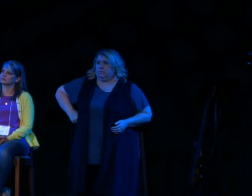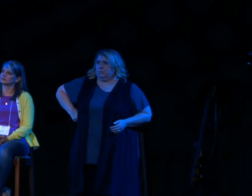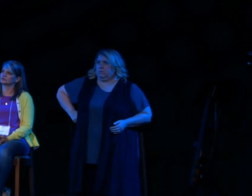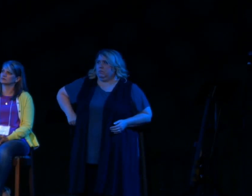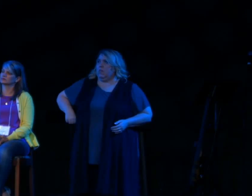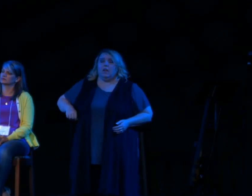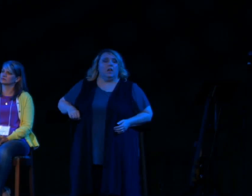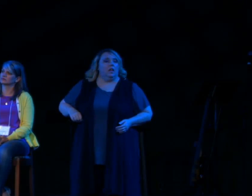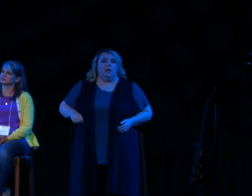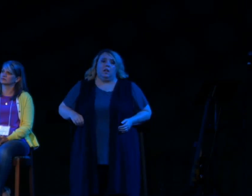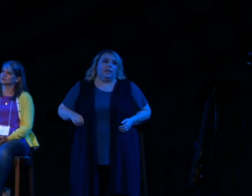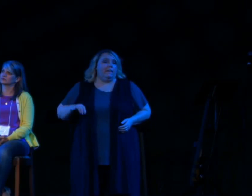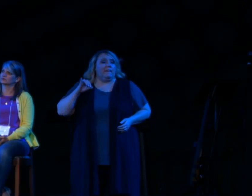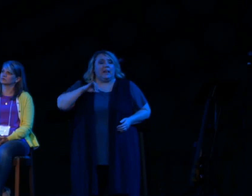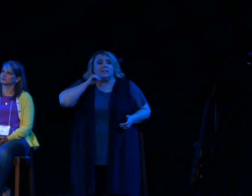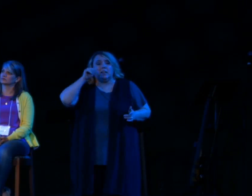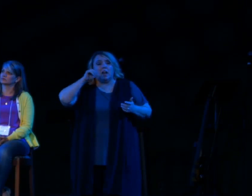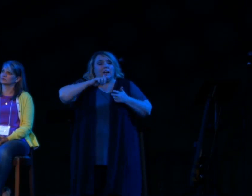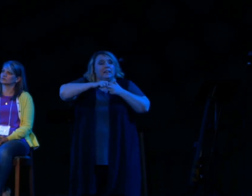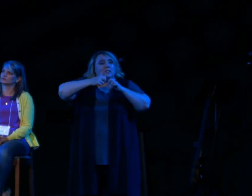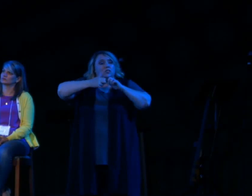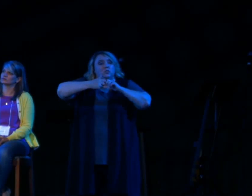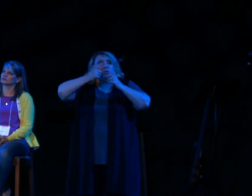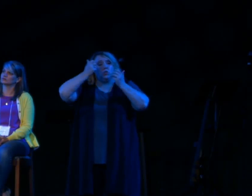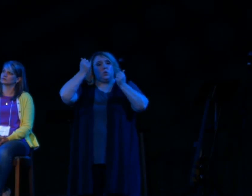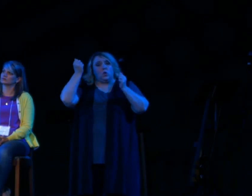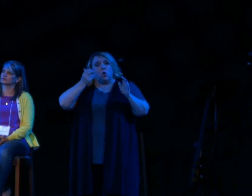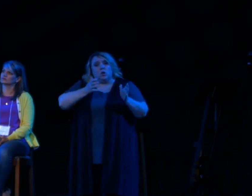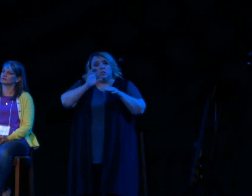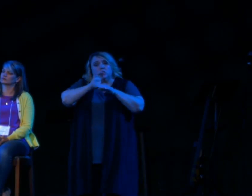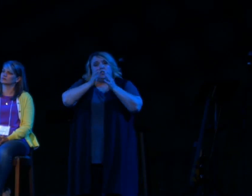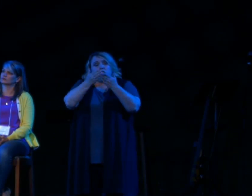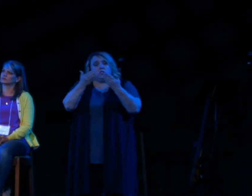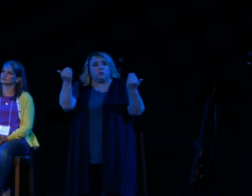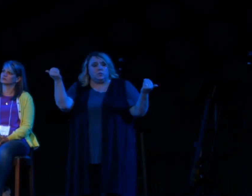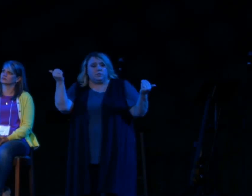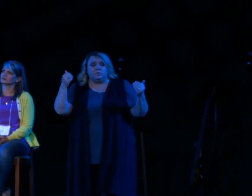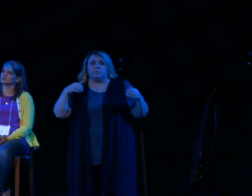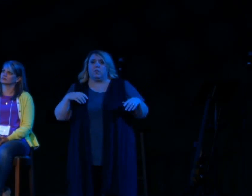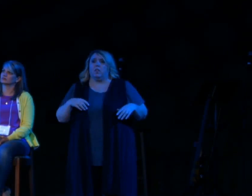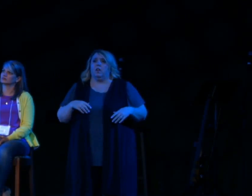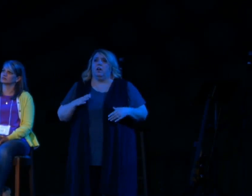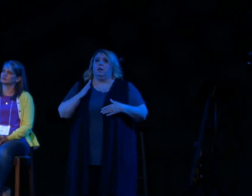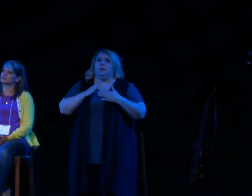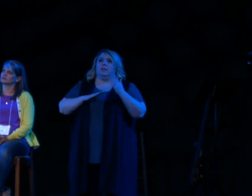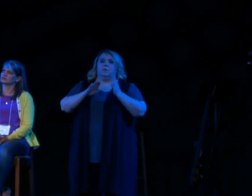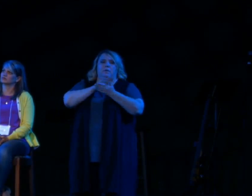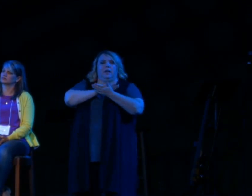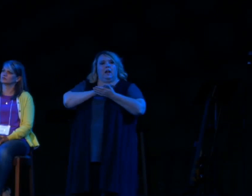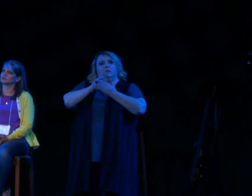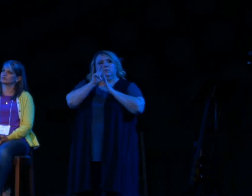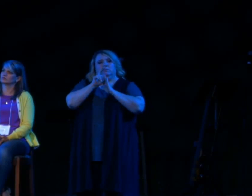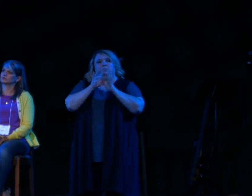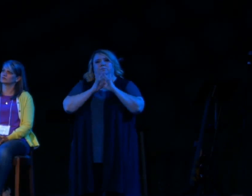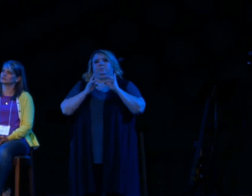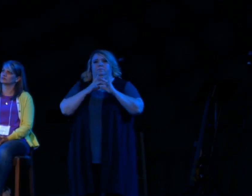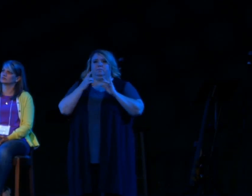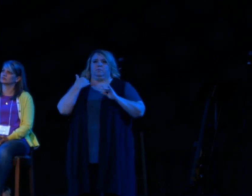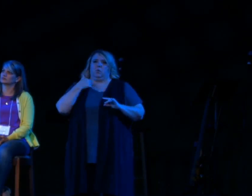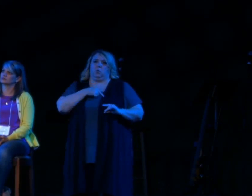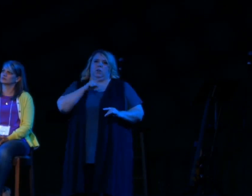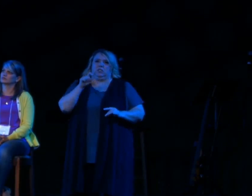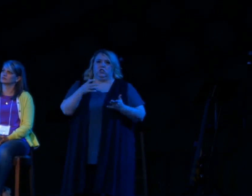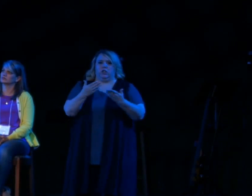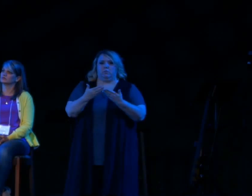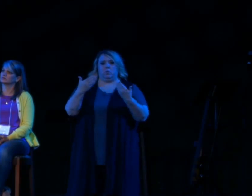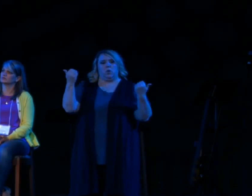not an issue to break up over. And then some people are out there saying on nice videos, this is something we should have broken up over